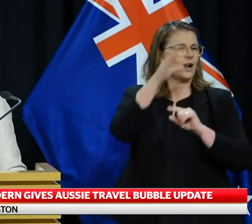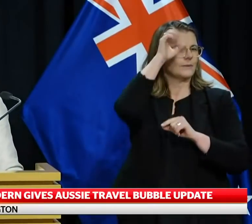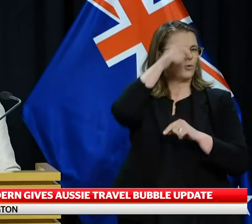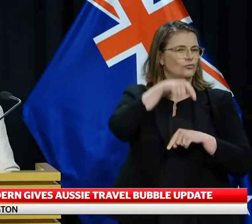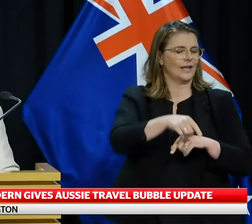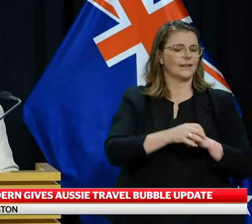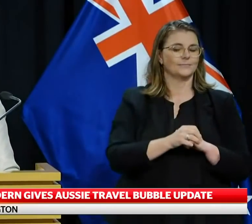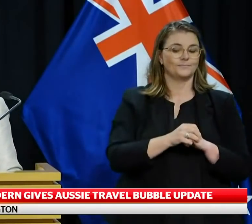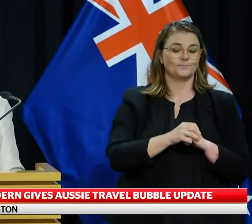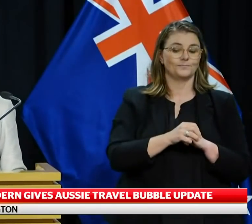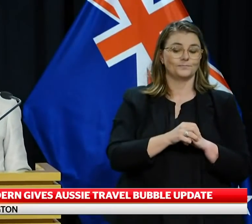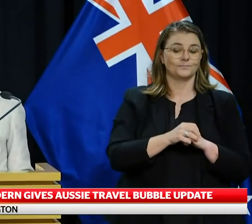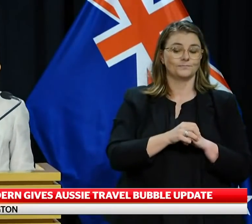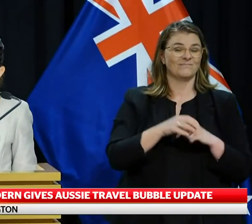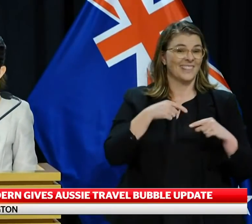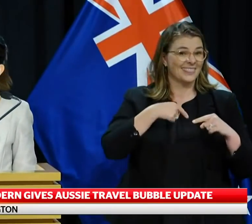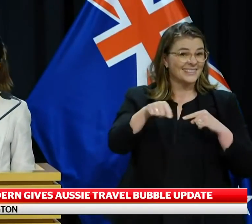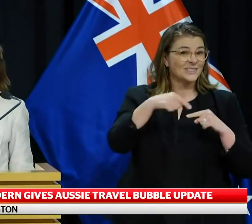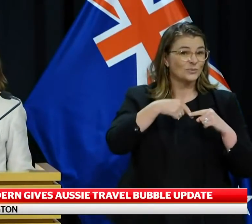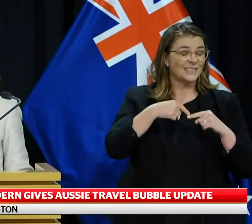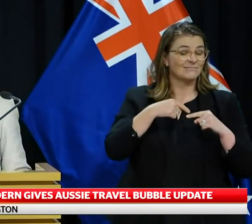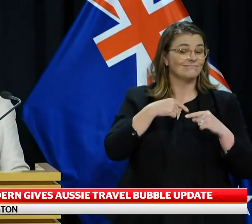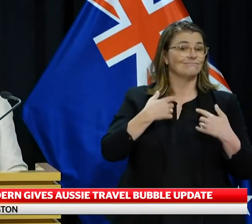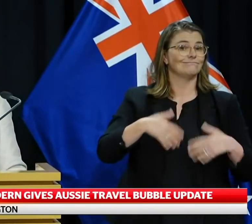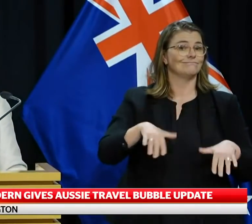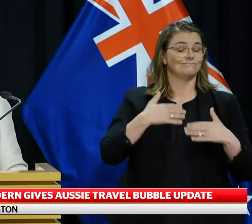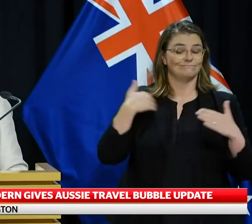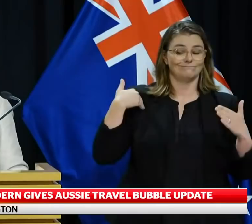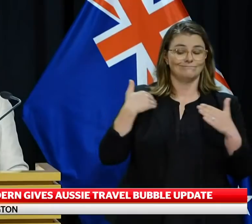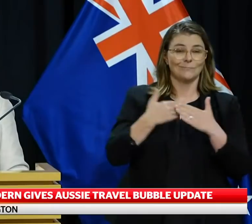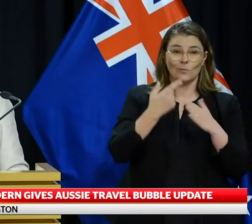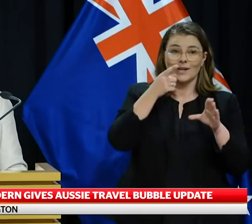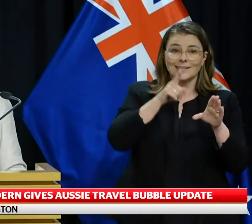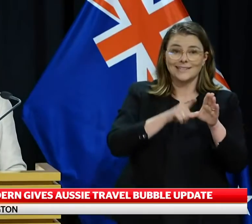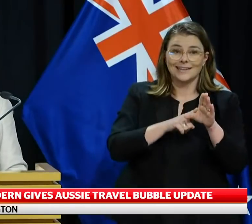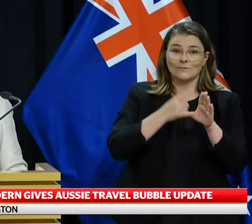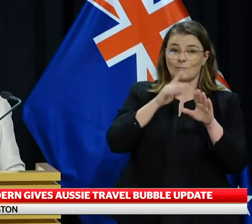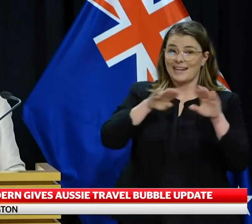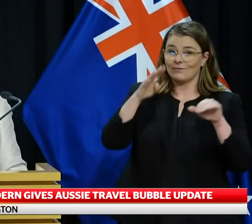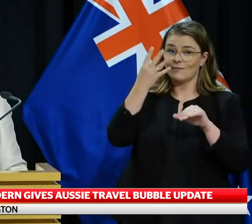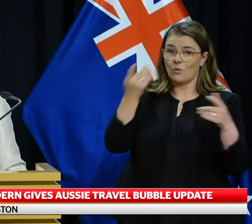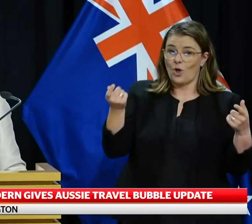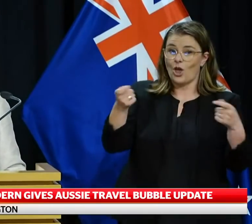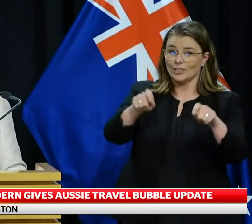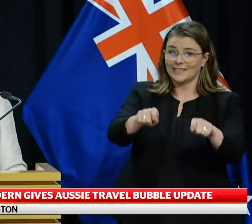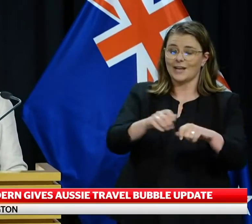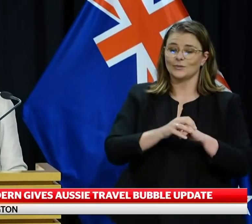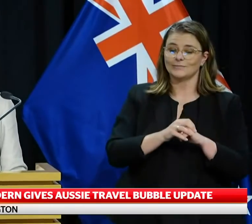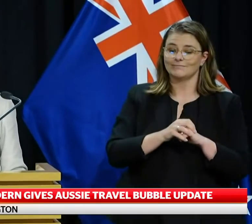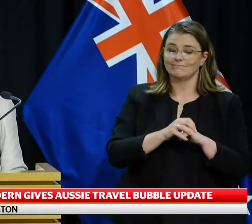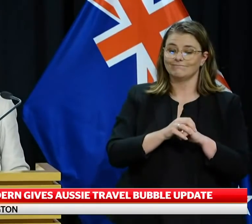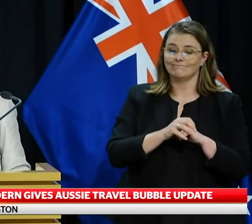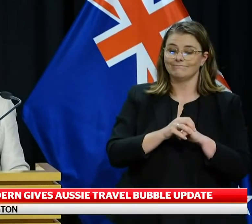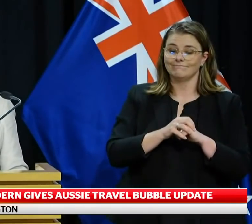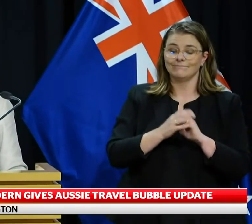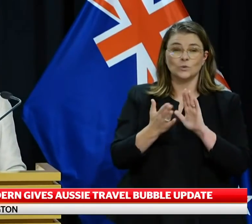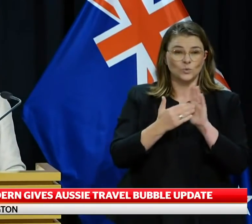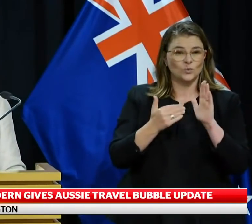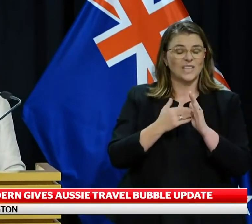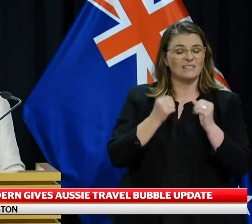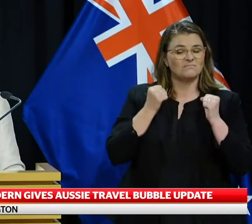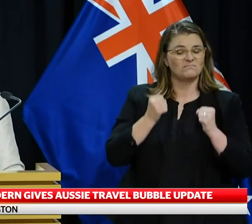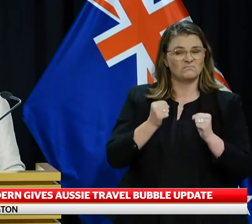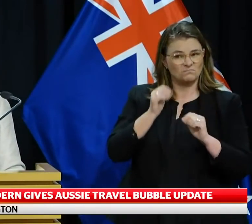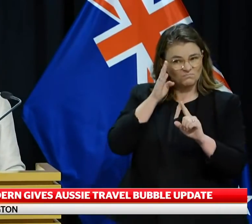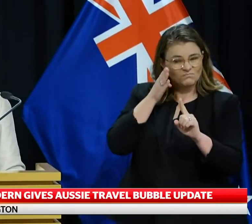This week marks 1 year since New Zealand went into level 4 lockdown. We, I believe, met the crisis of a global pandemic